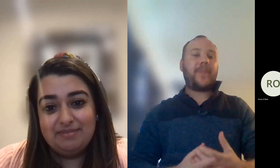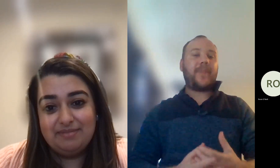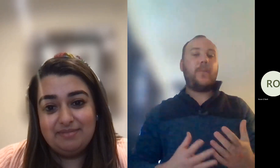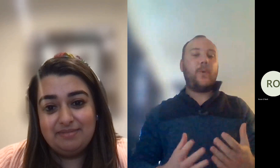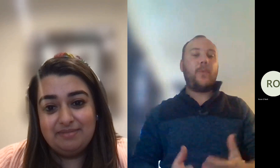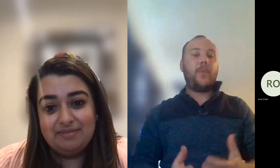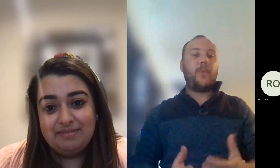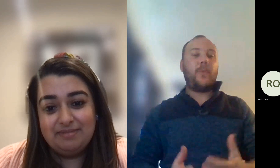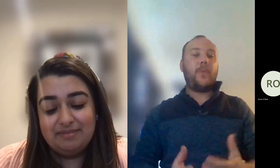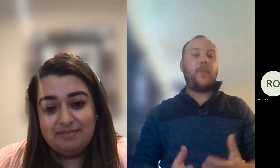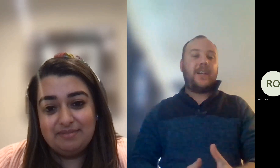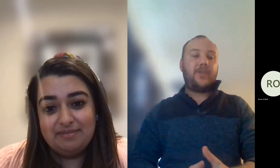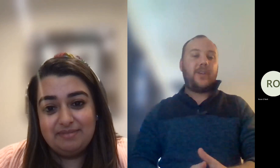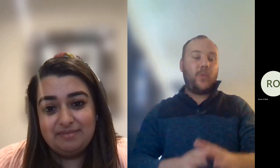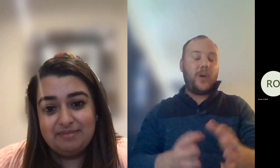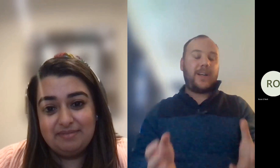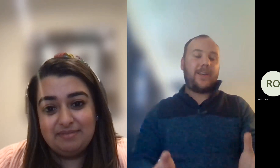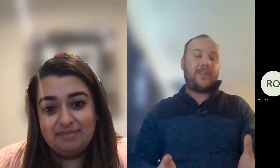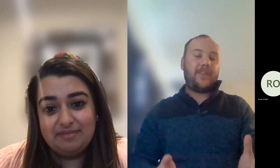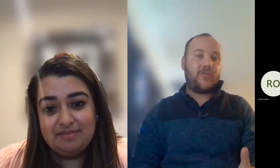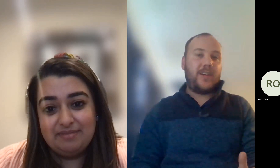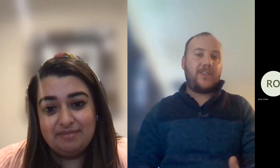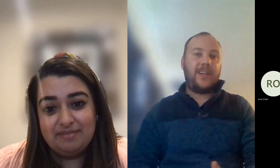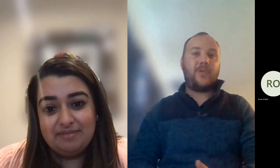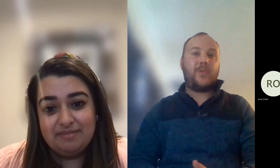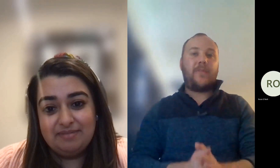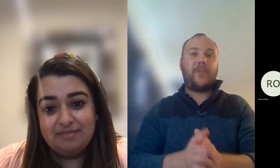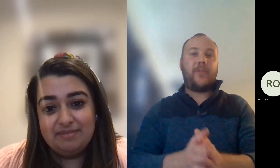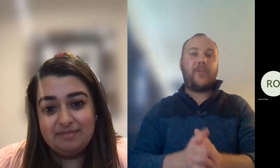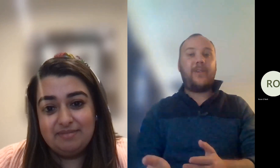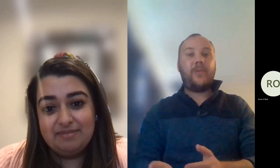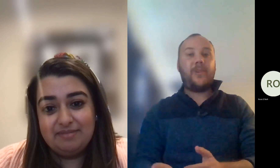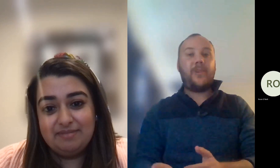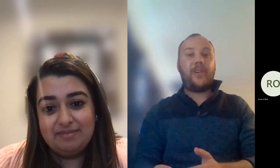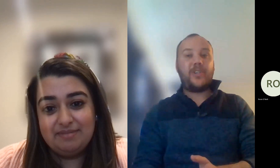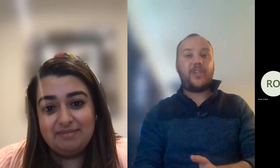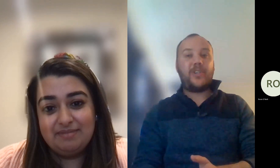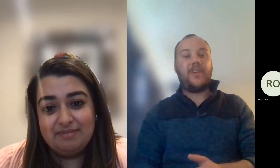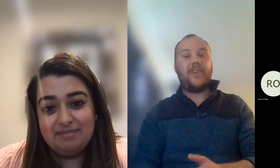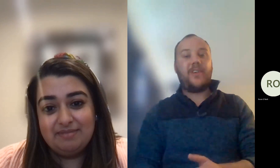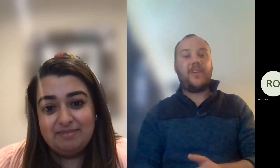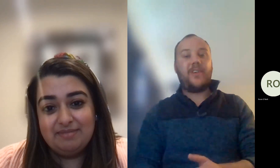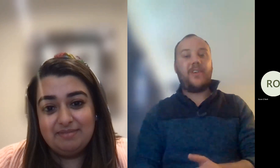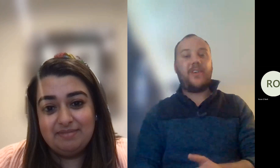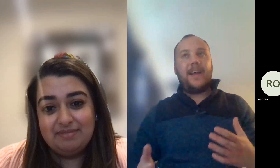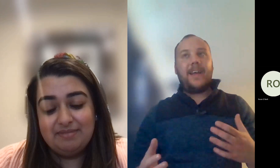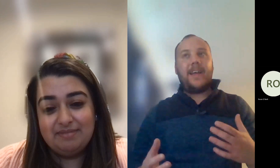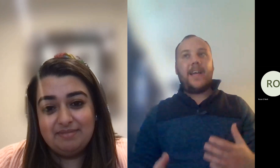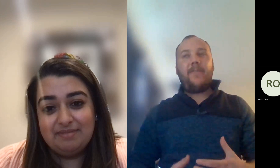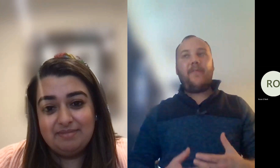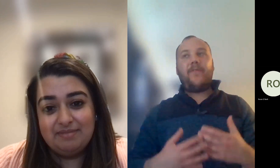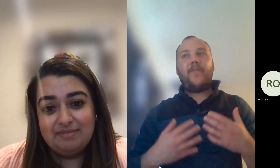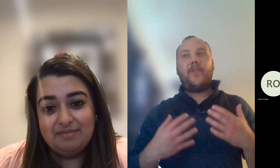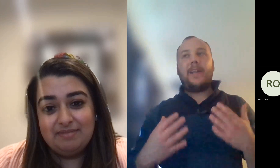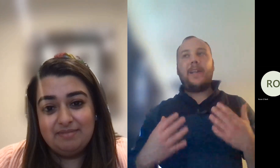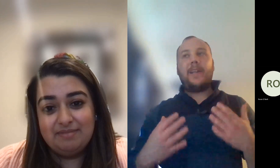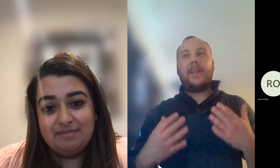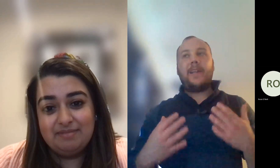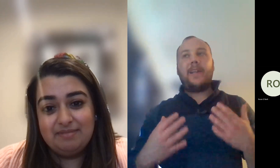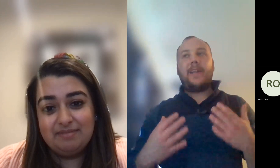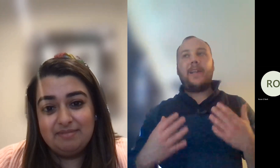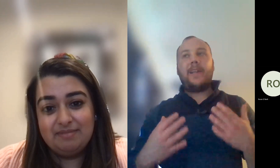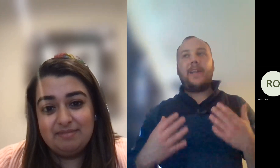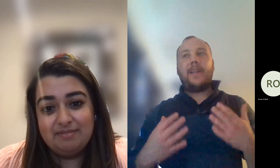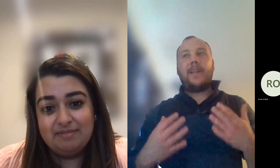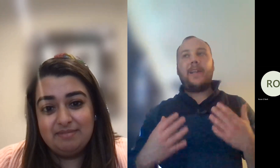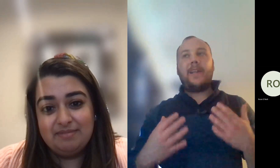and traits that someone would need, to work in this industry and to work for an organisation such as Armscare. If you had a